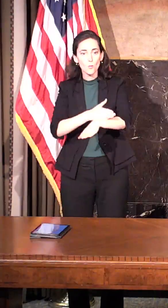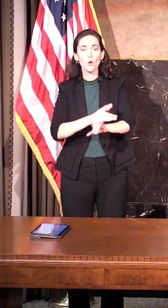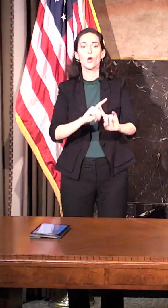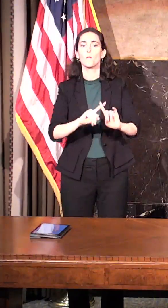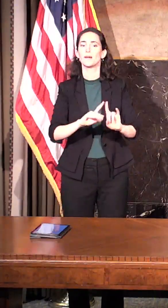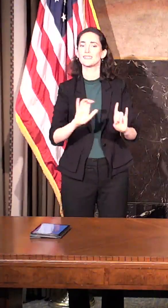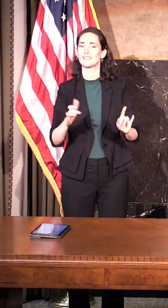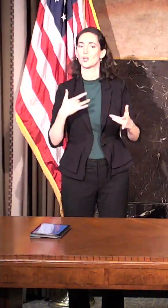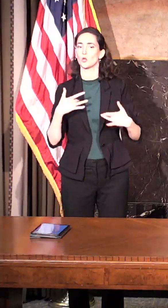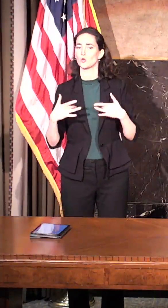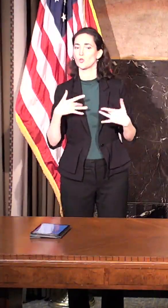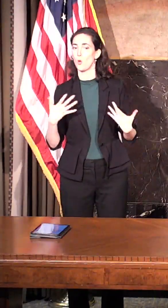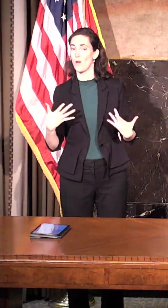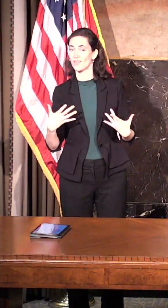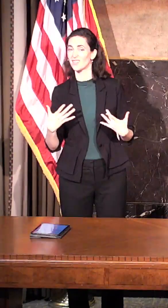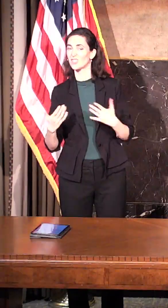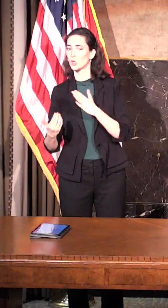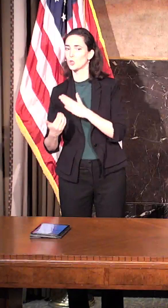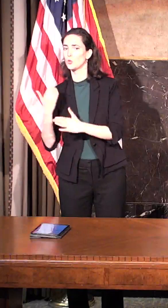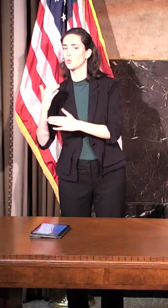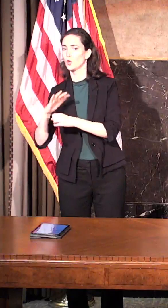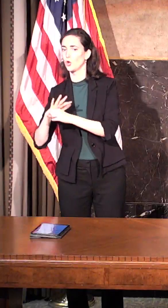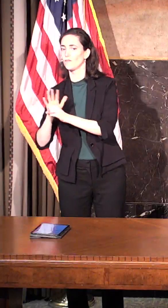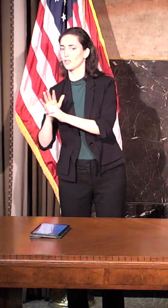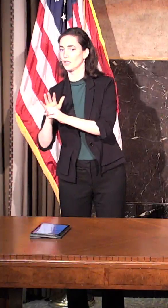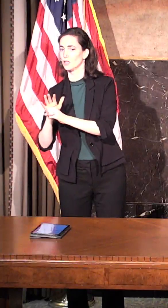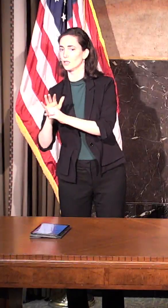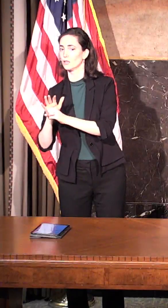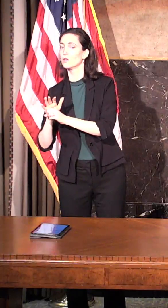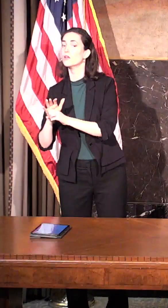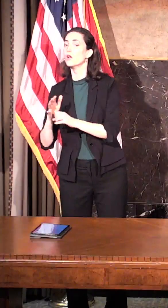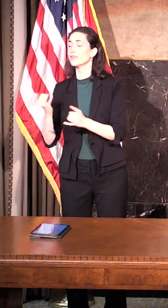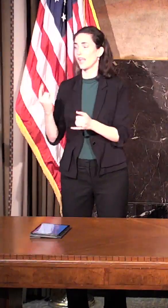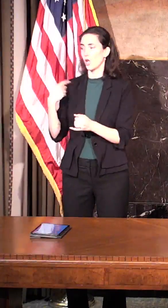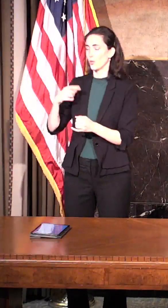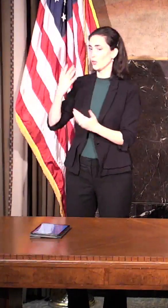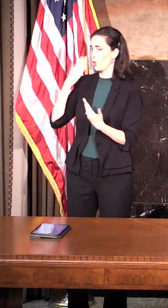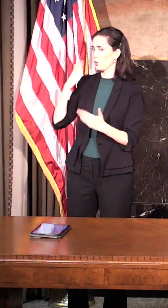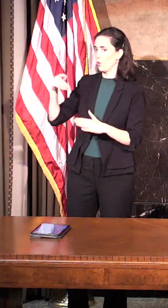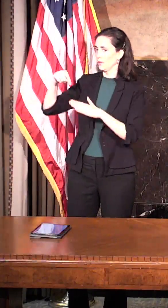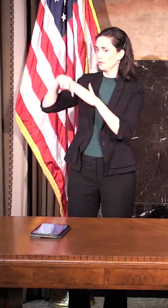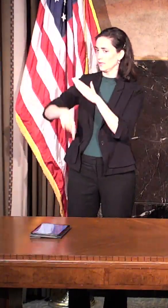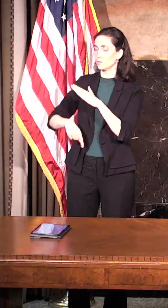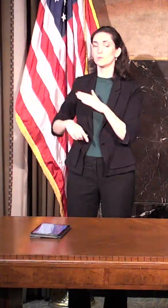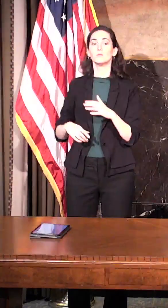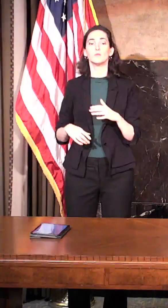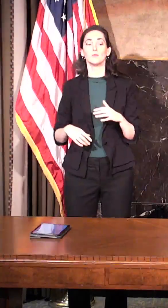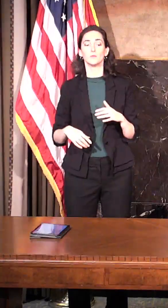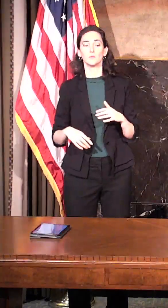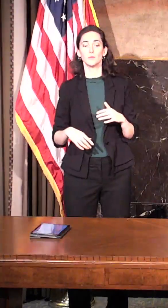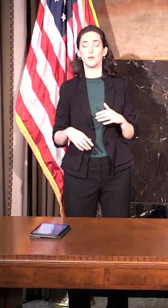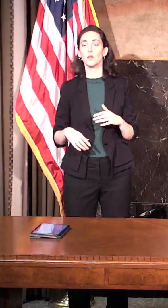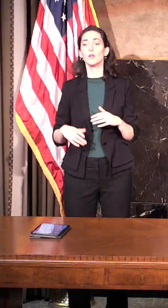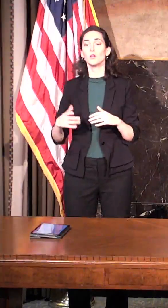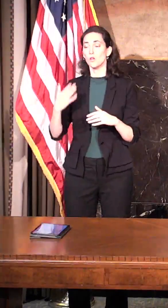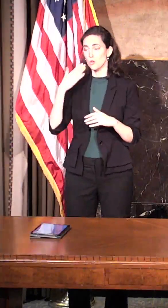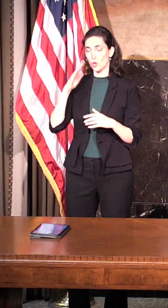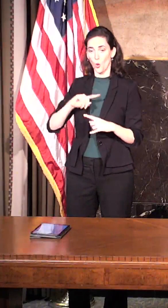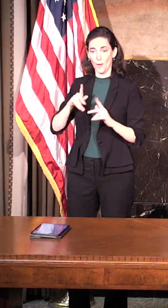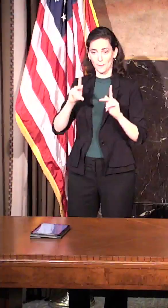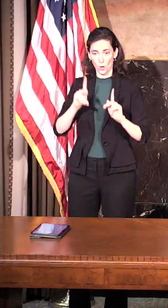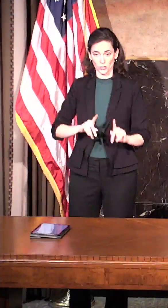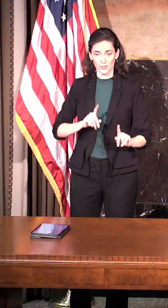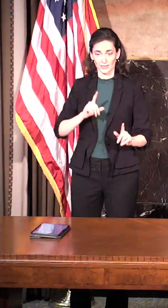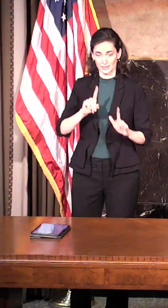variants. And this continues to be a tip of the iceberg scenario where, with the relatively little amount of genomic sequencing that's done in